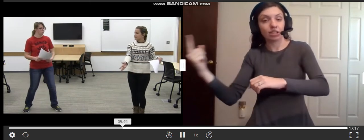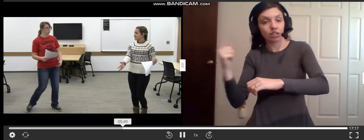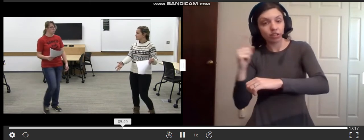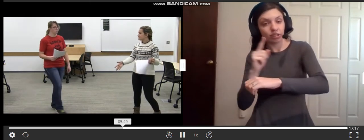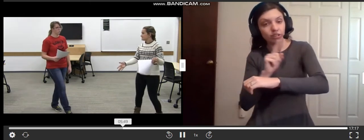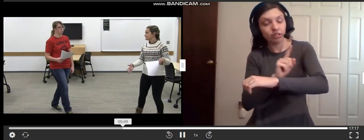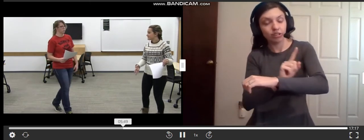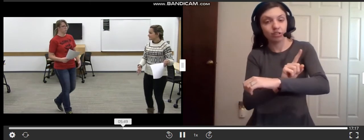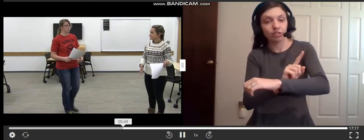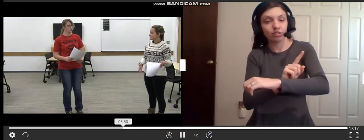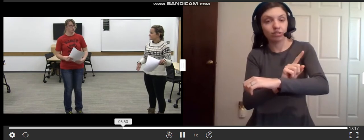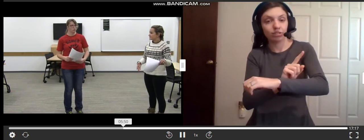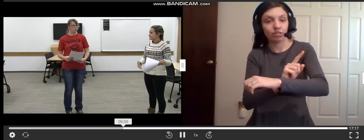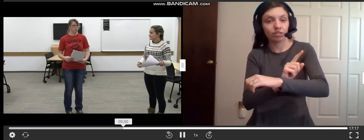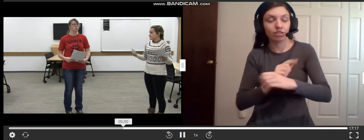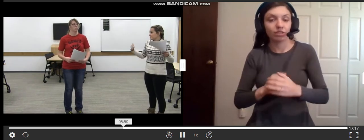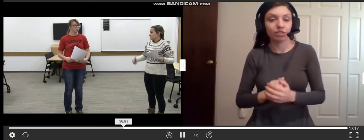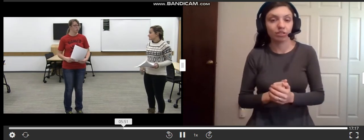center stage.